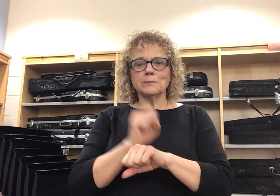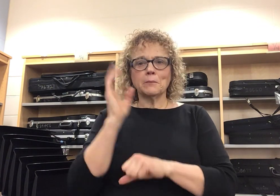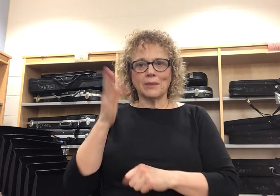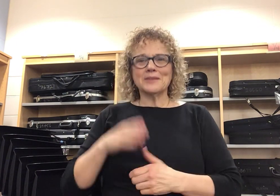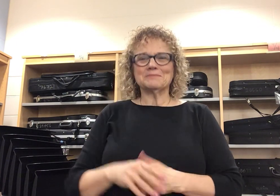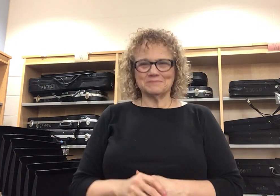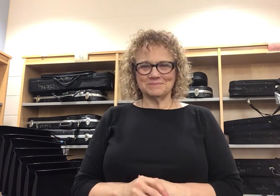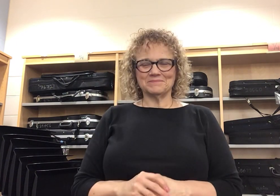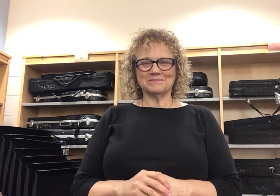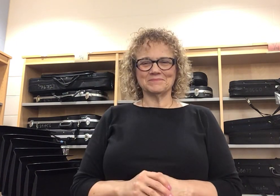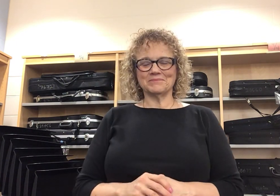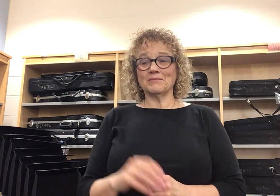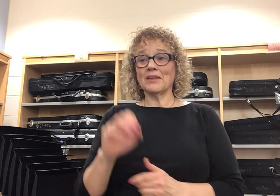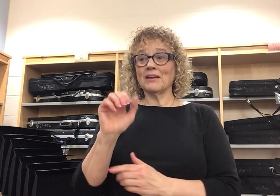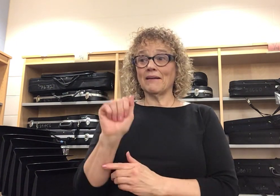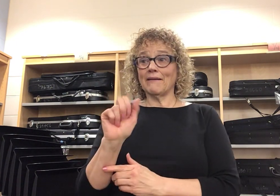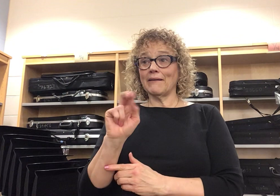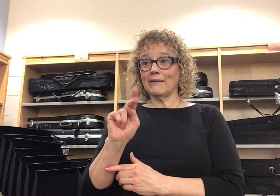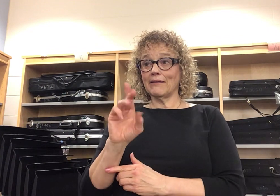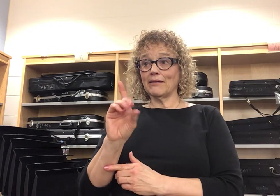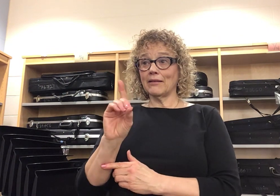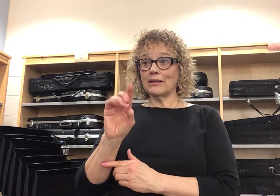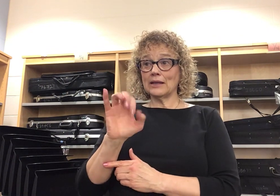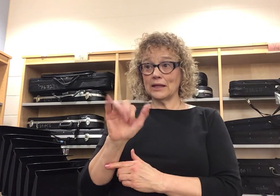Andy, why don't you check agendas real quickly?